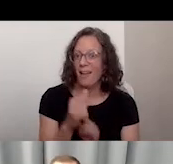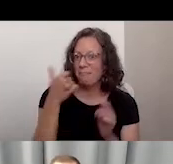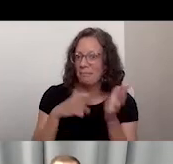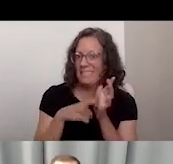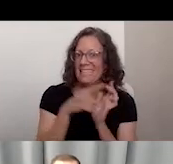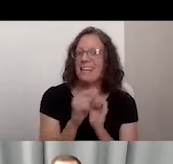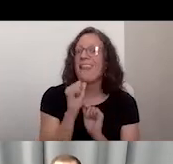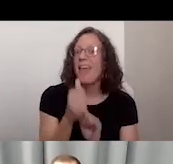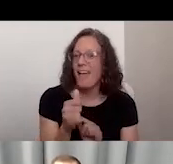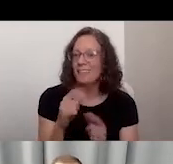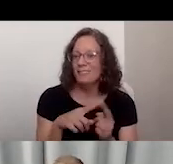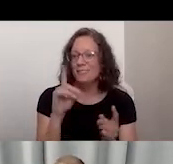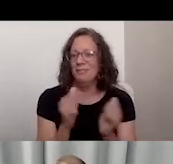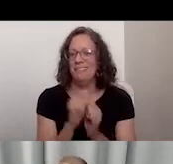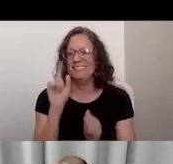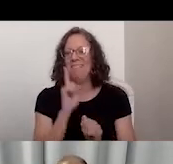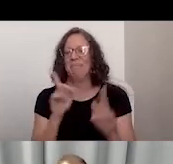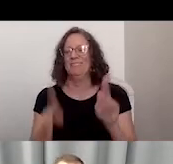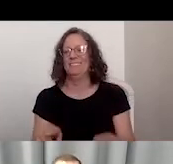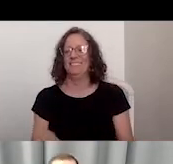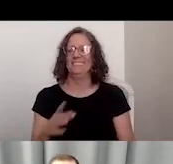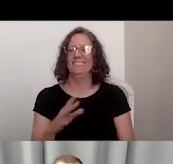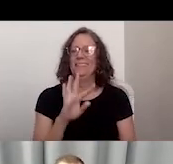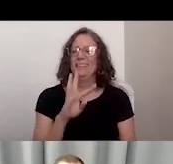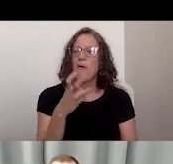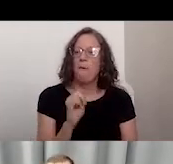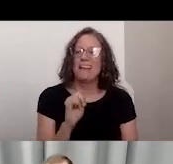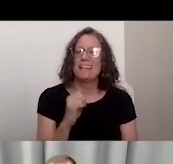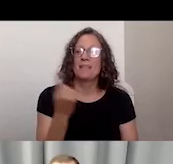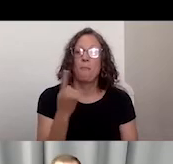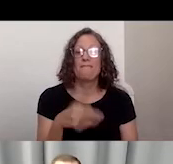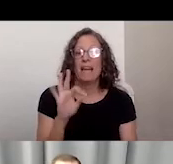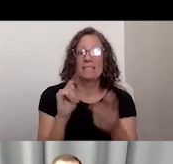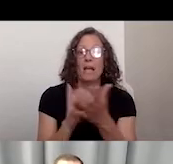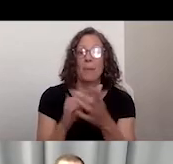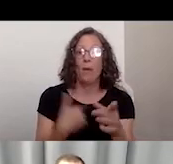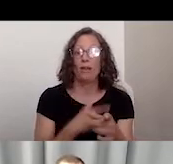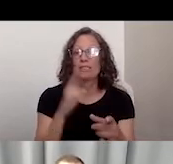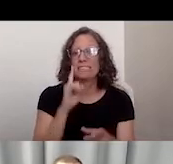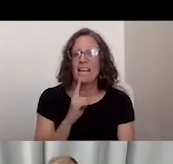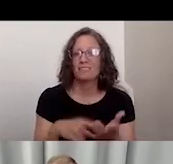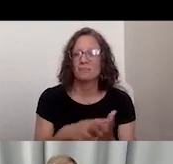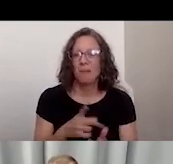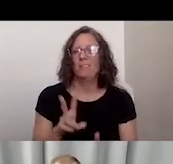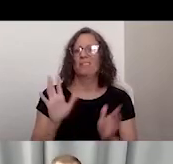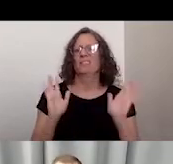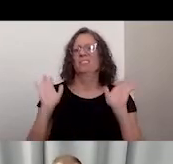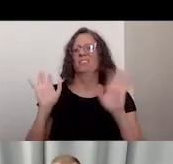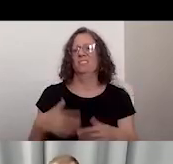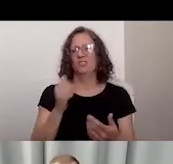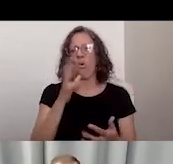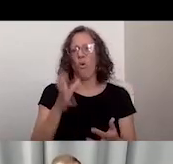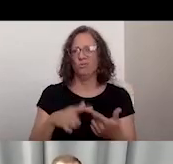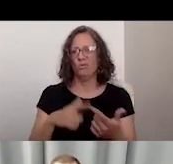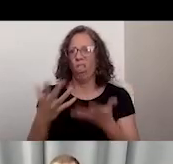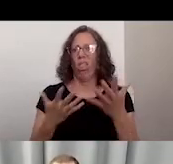Okay, here are some what not to do with a deaf person, okay? So when you find out that we're